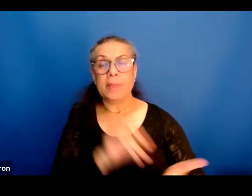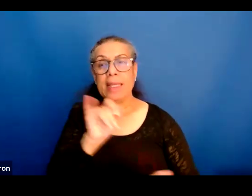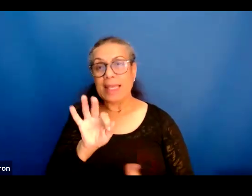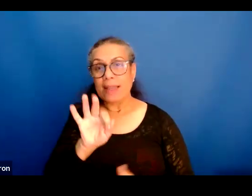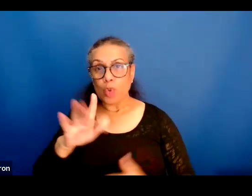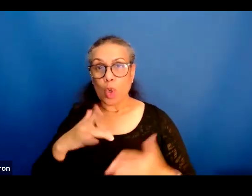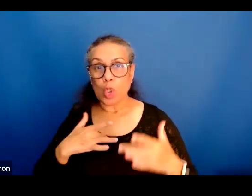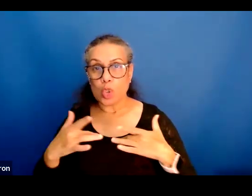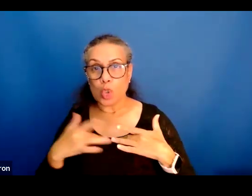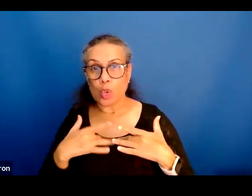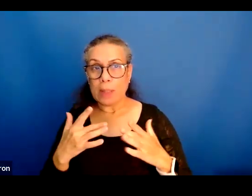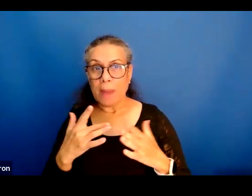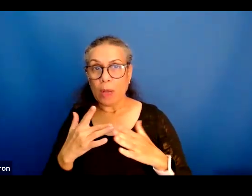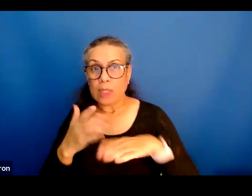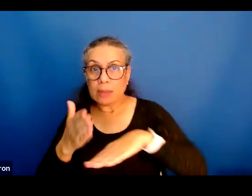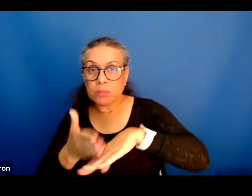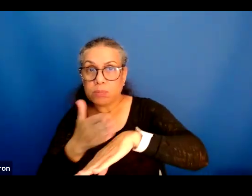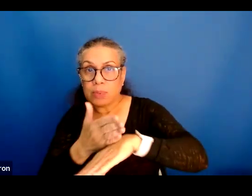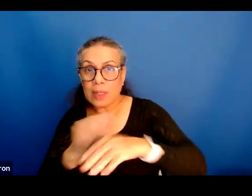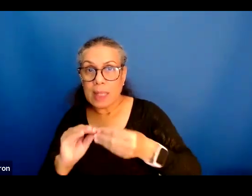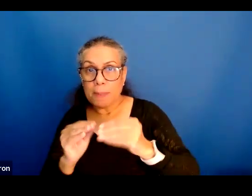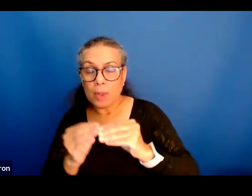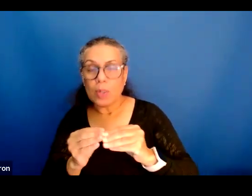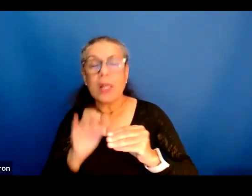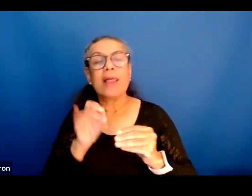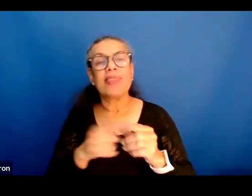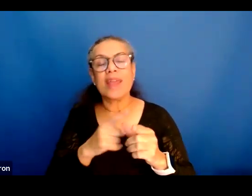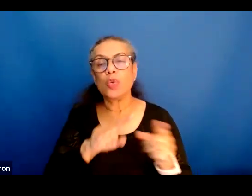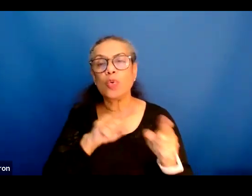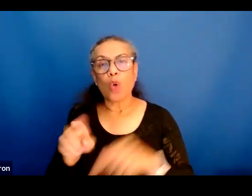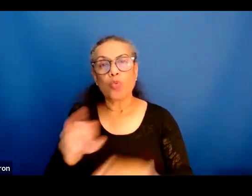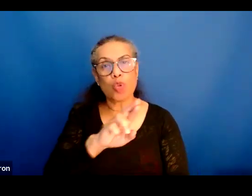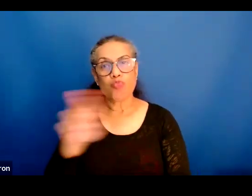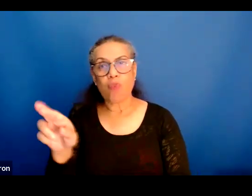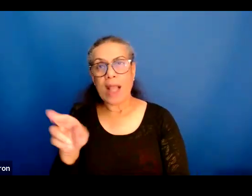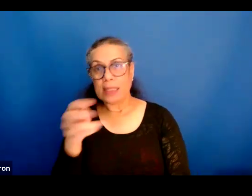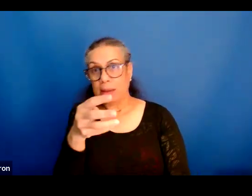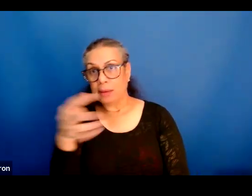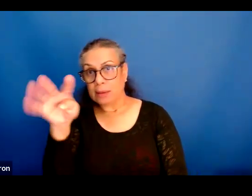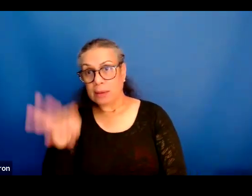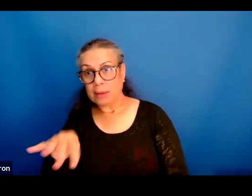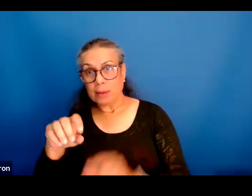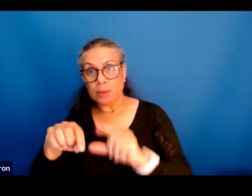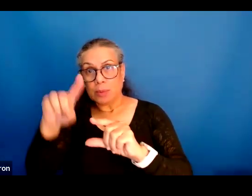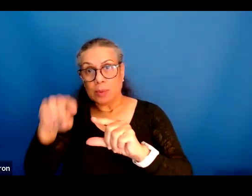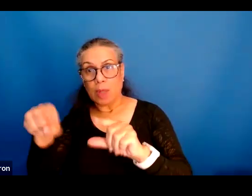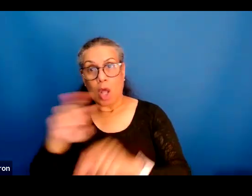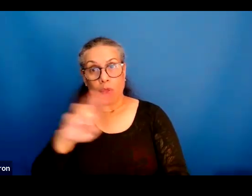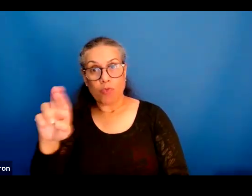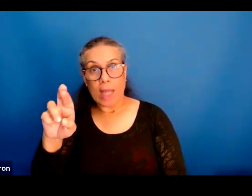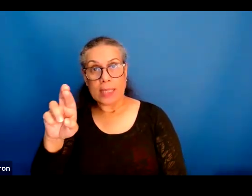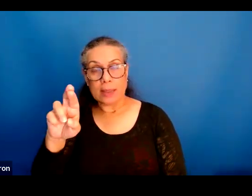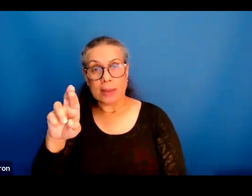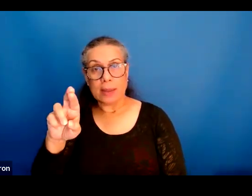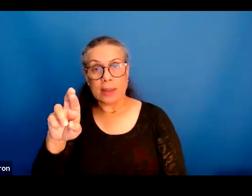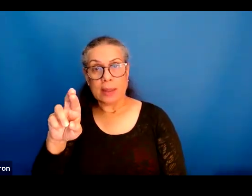about the making progress number, then we would look at the chart to the right, and that says